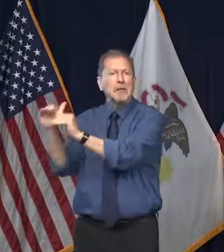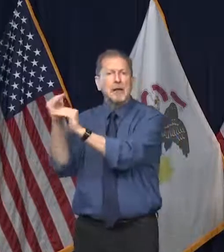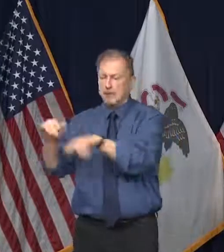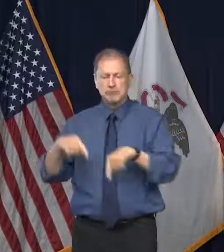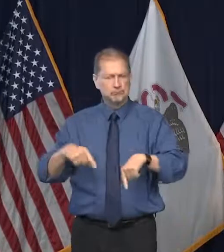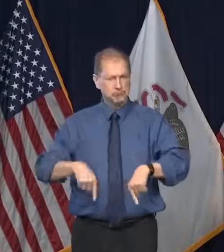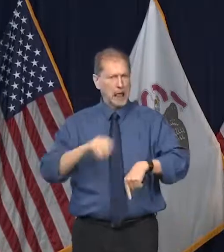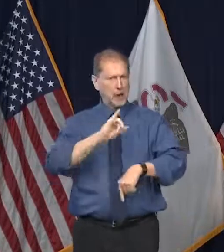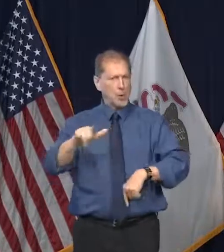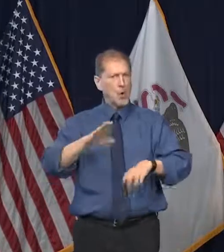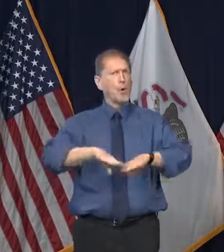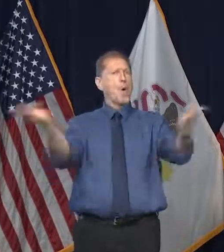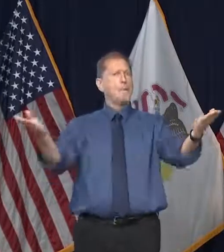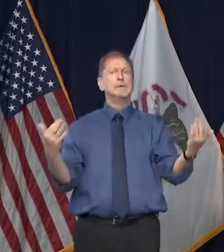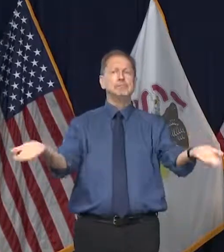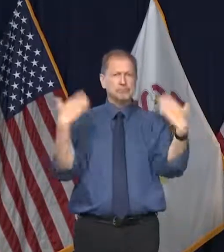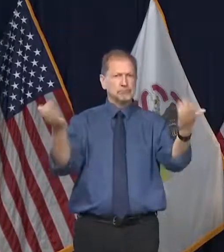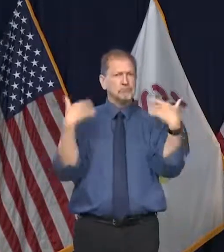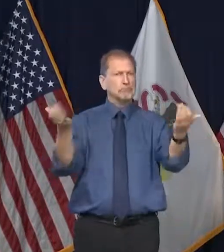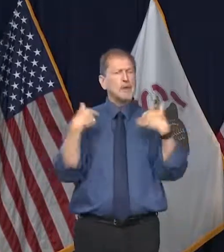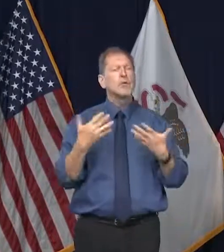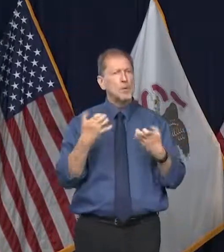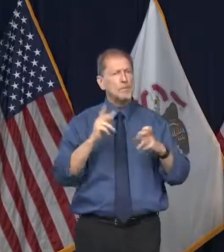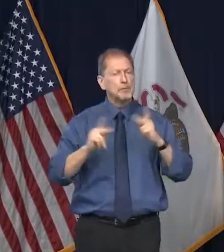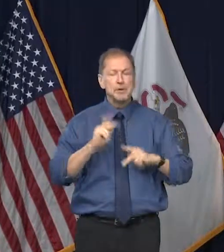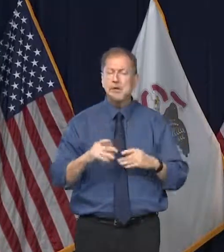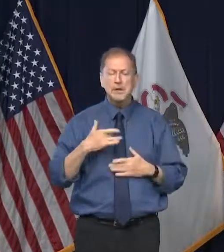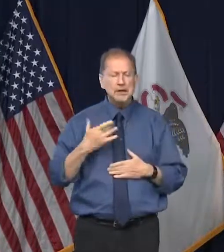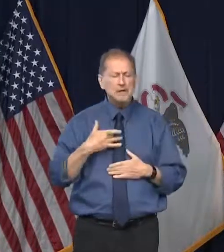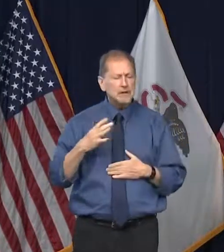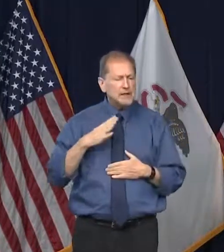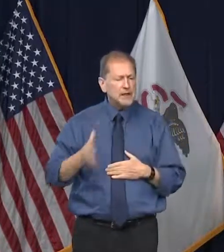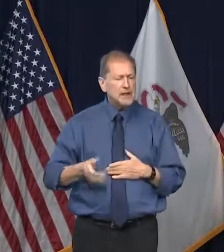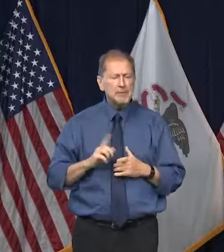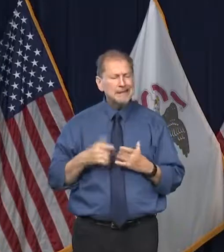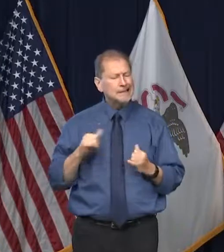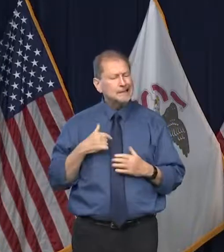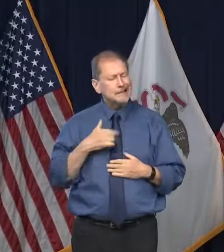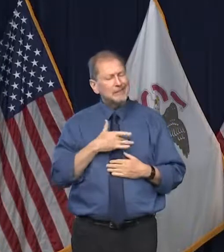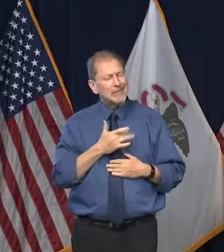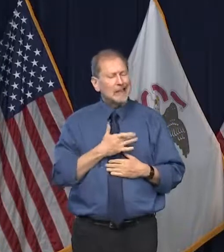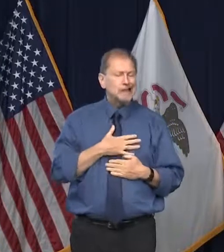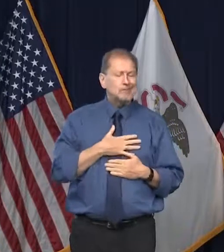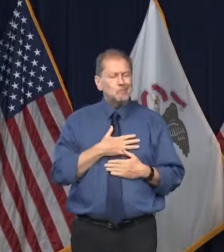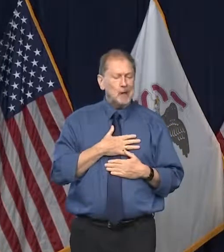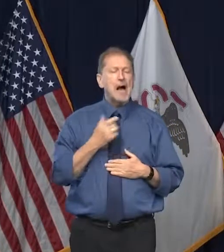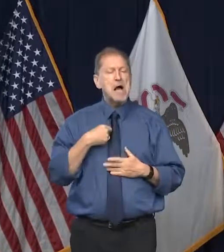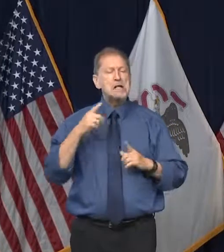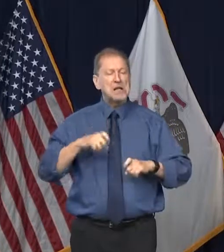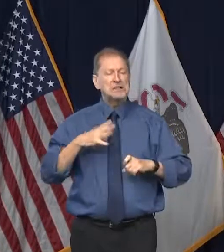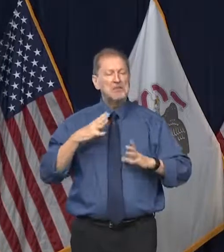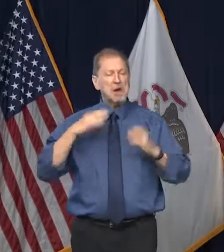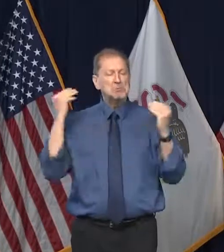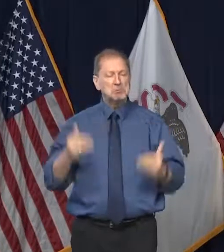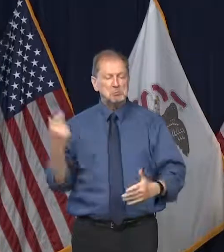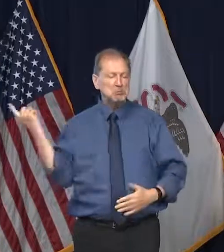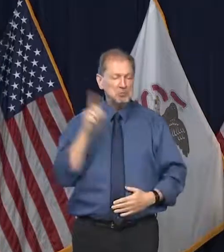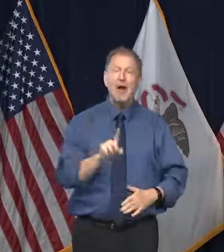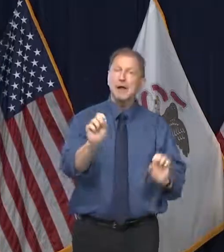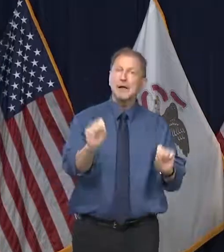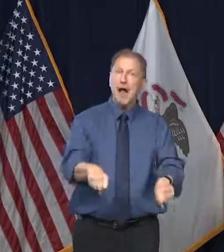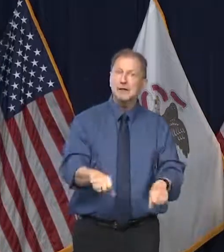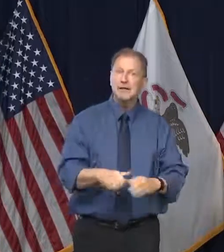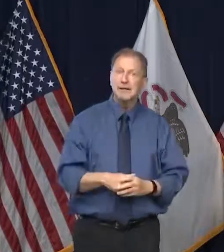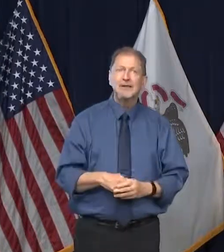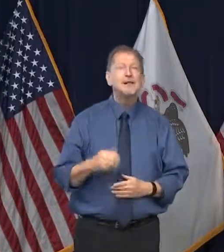We want people to do it. We want people, even when you're not feeling symptoms. Look, early on here, you remember that we had